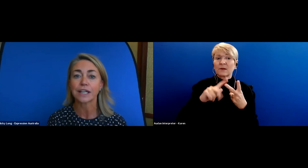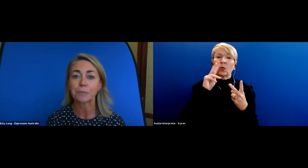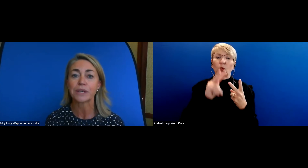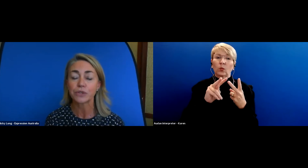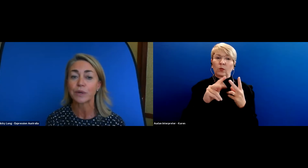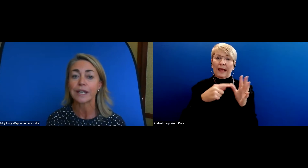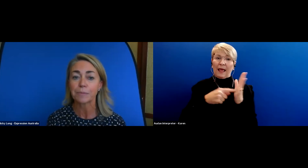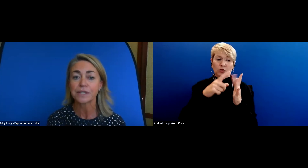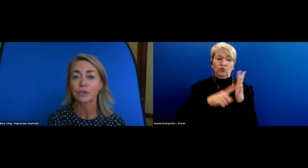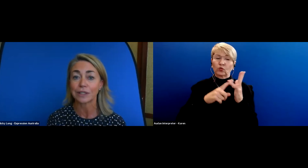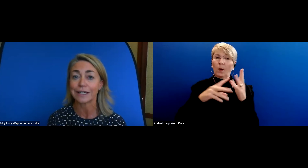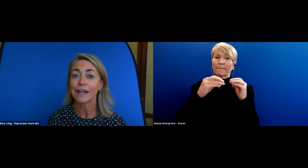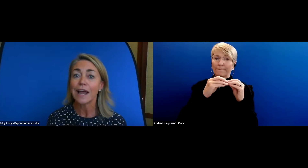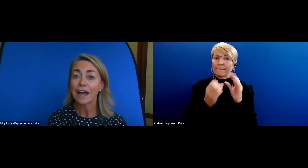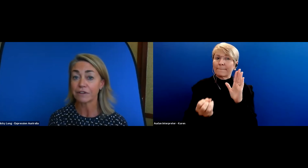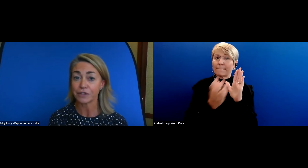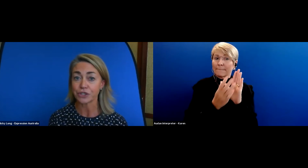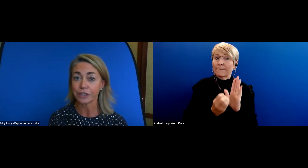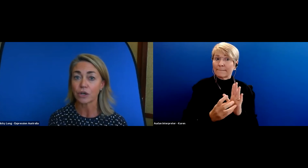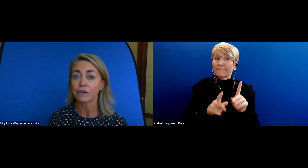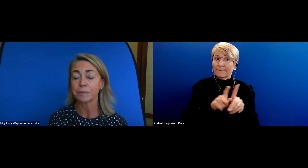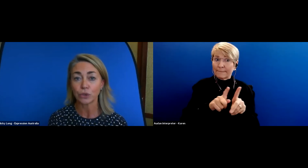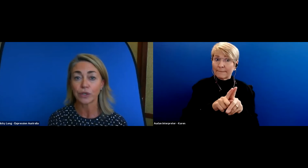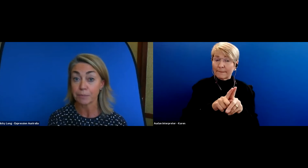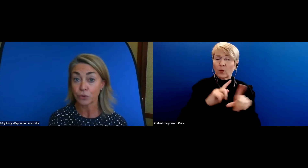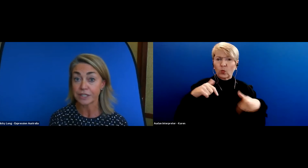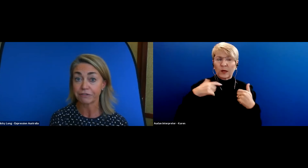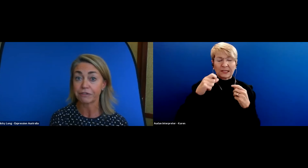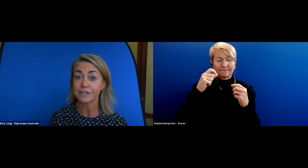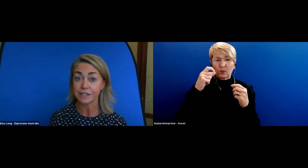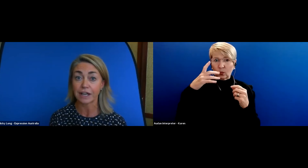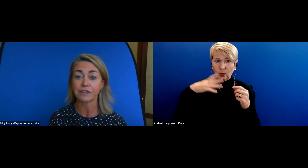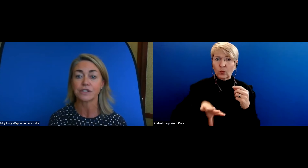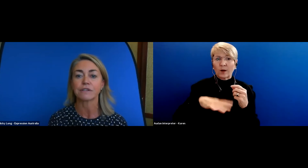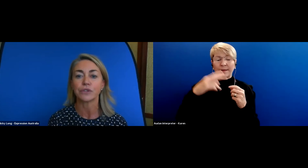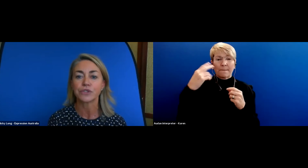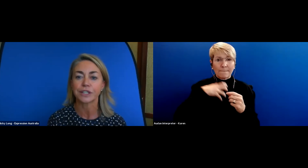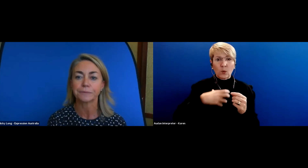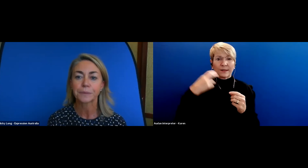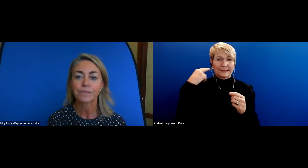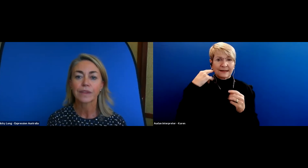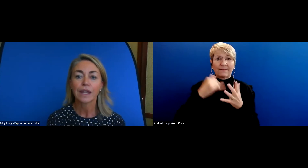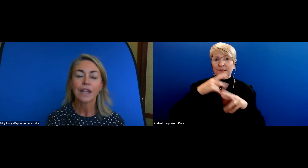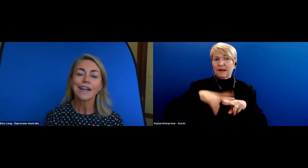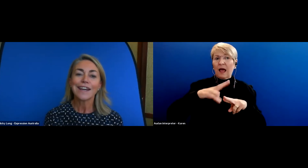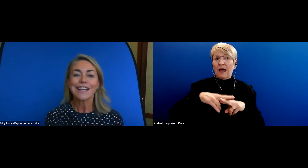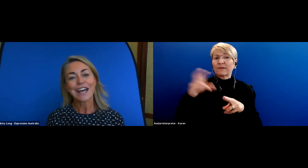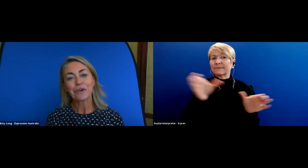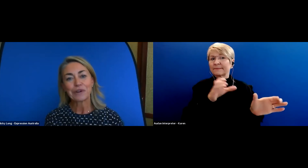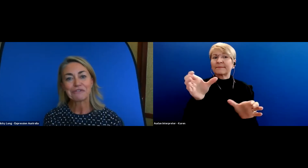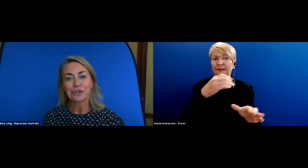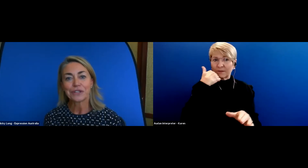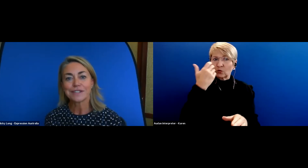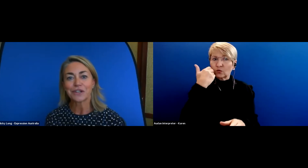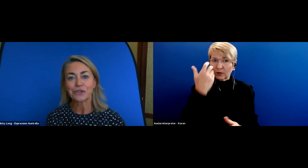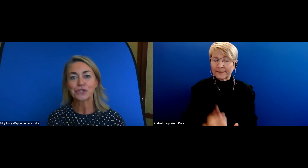posts, because we absolutely have a vision of employing more deaf staff into the future. Now